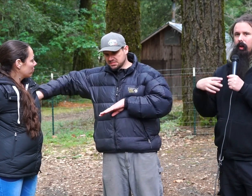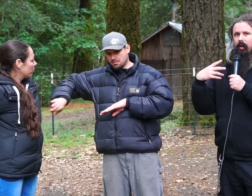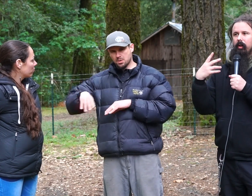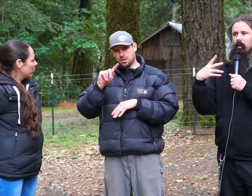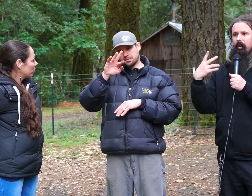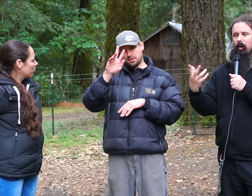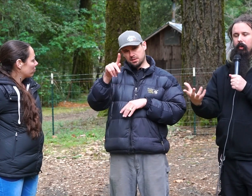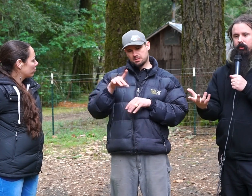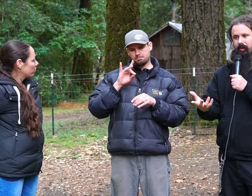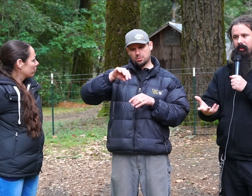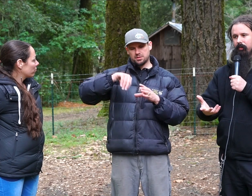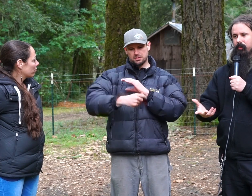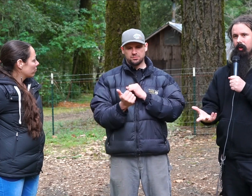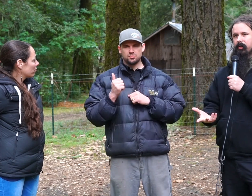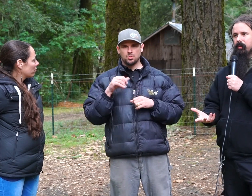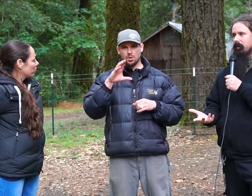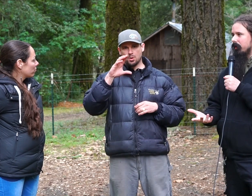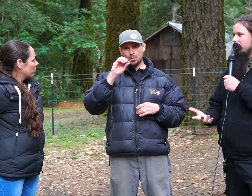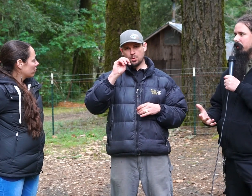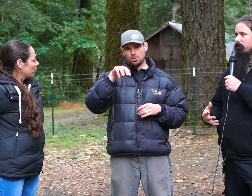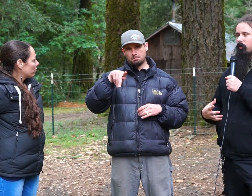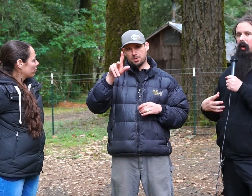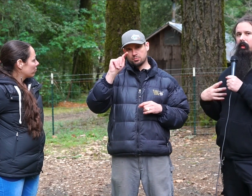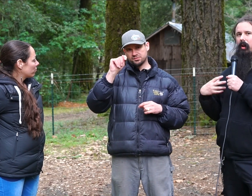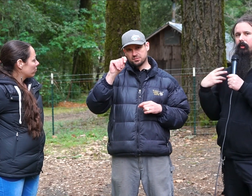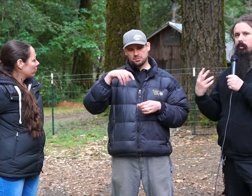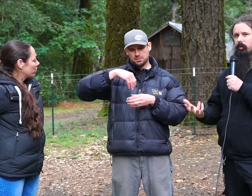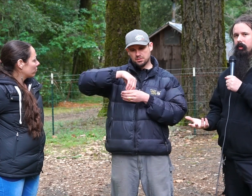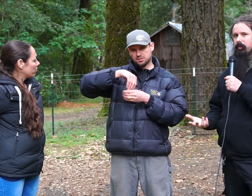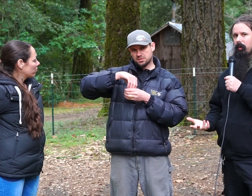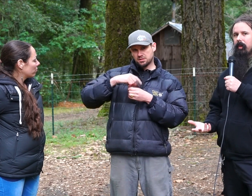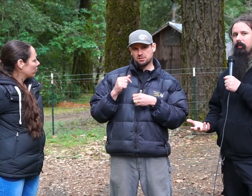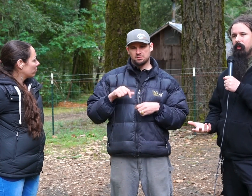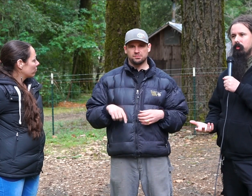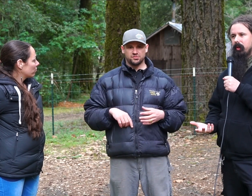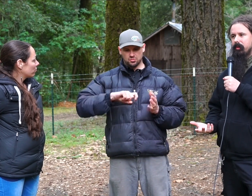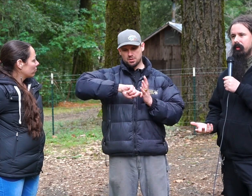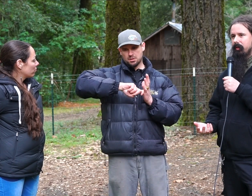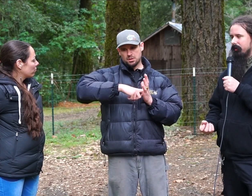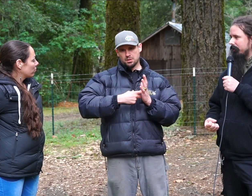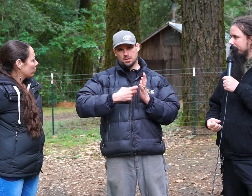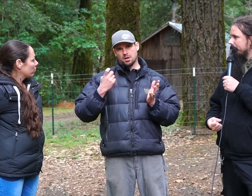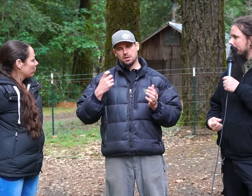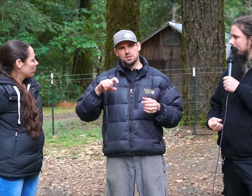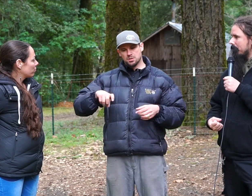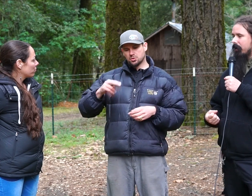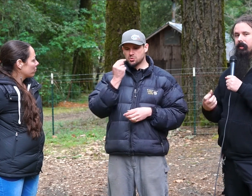a compost tea of sorts to unlock the nutrients from that fish waste in a